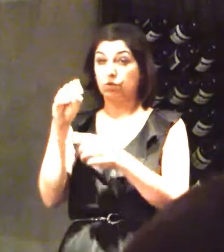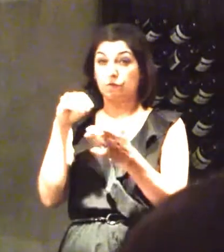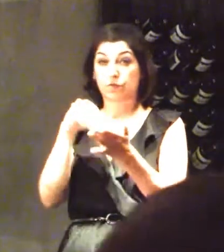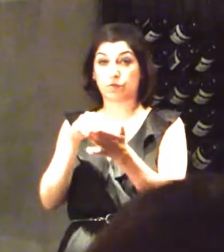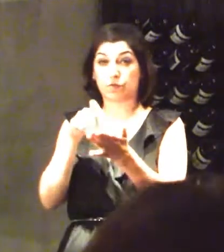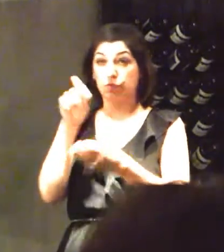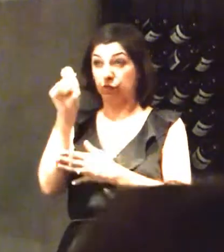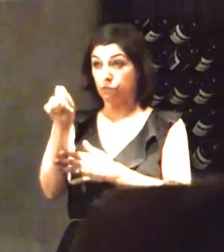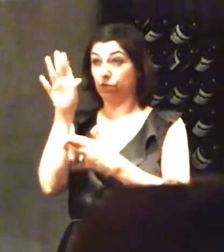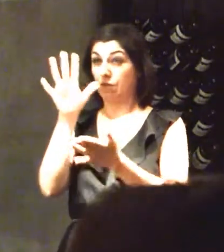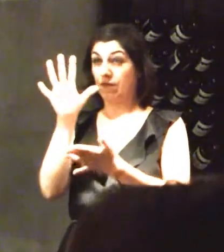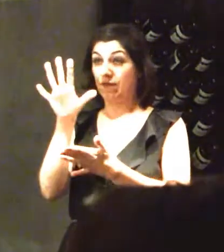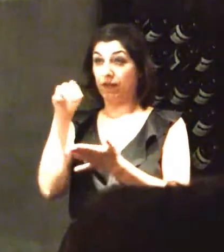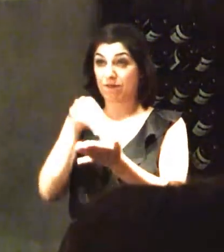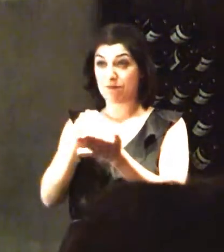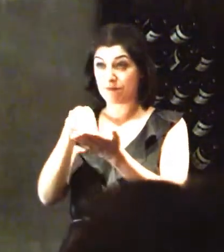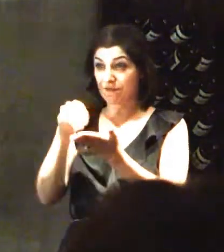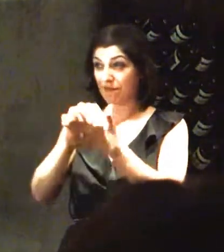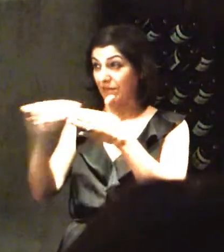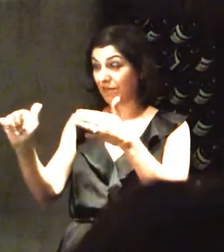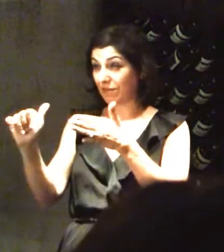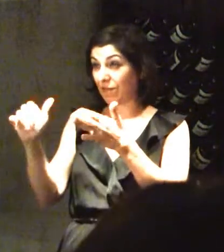million.